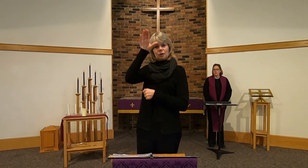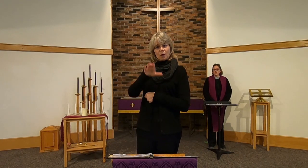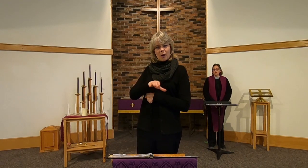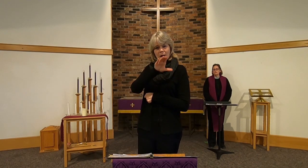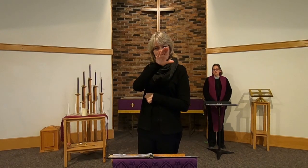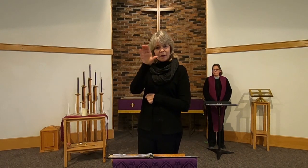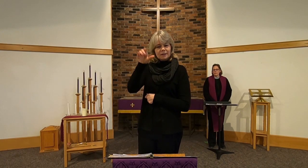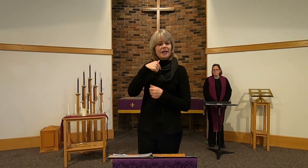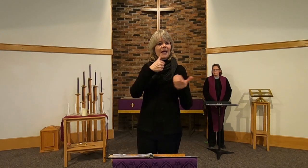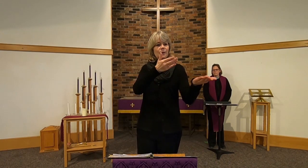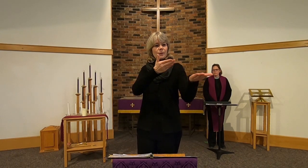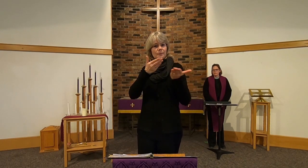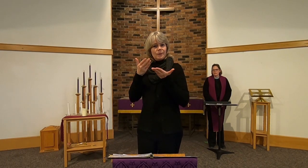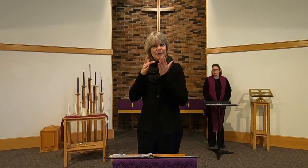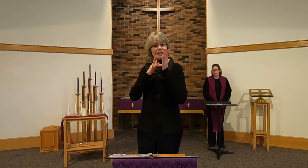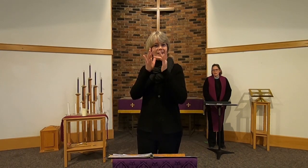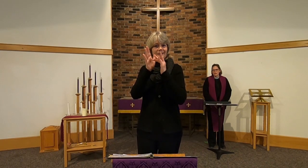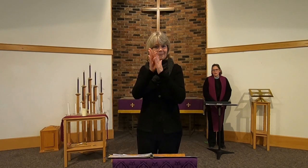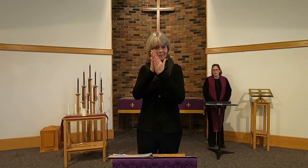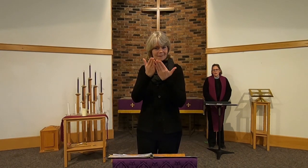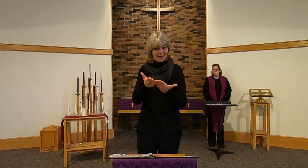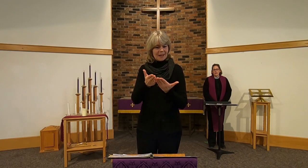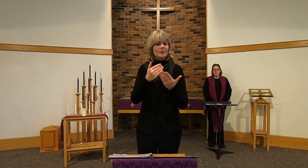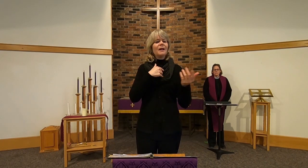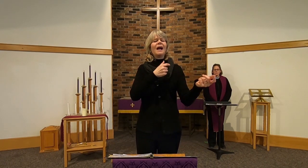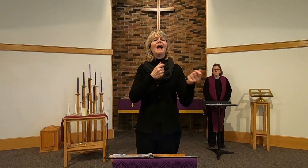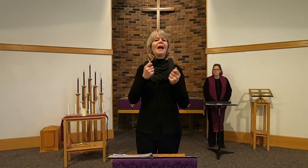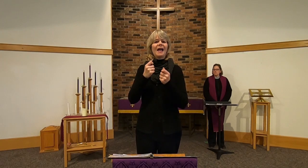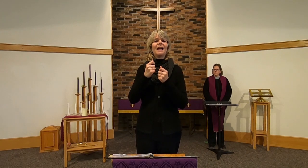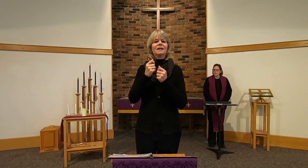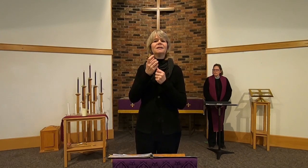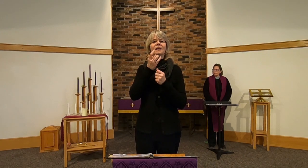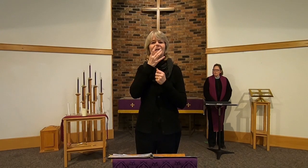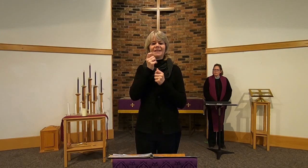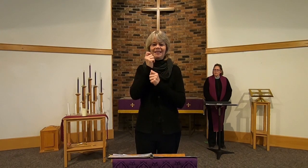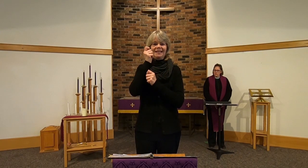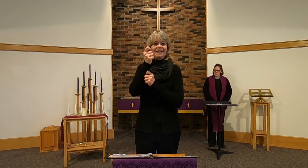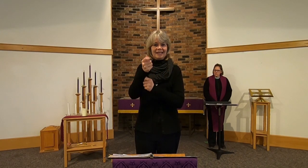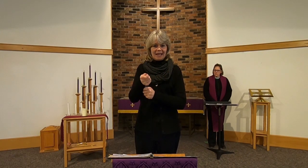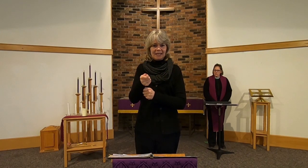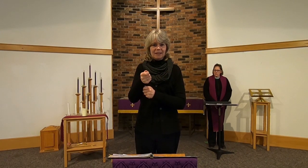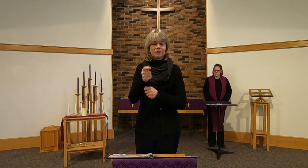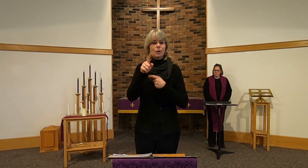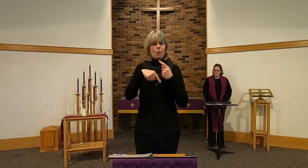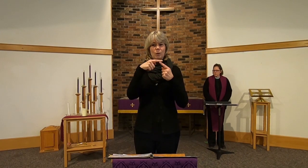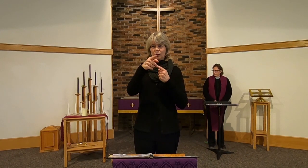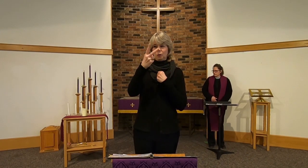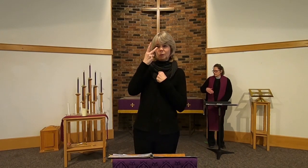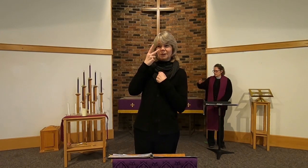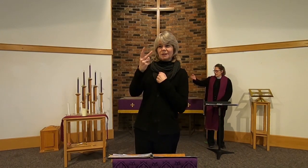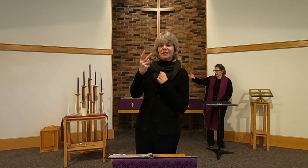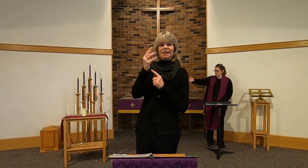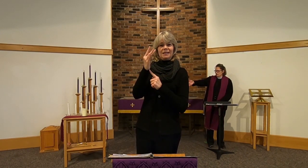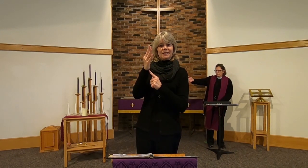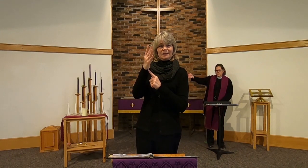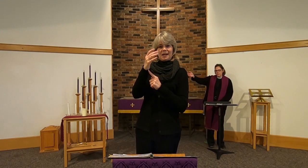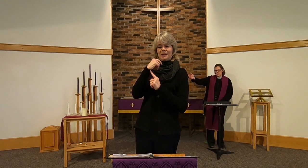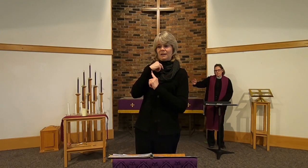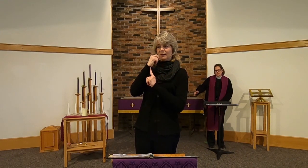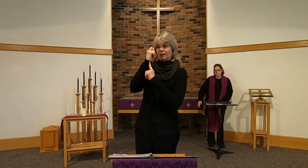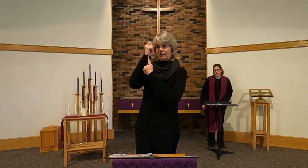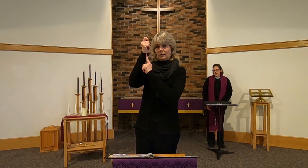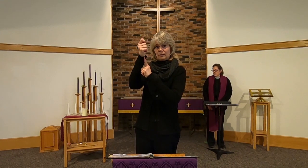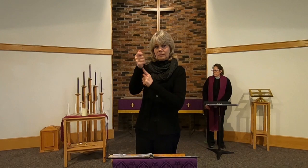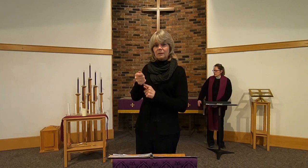we'll bring in the light. And as you see the light coming in to light our